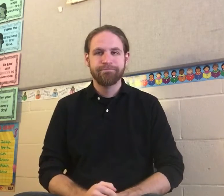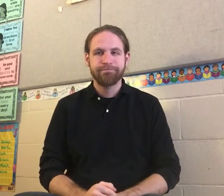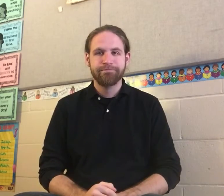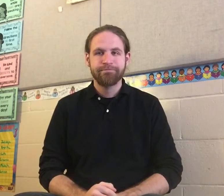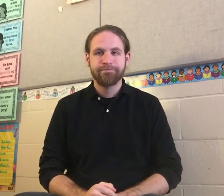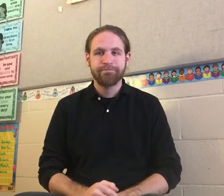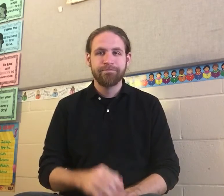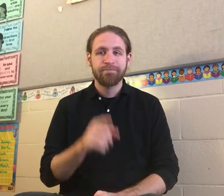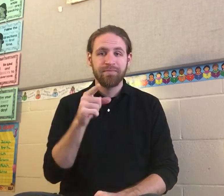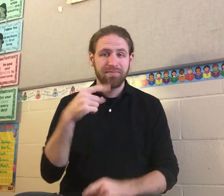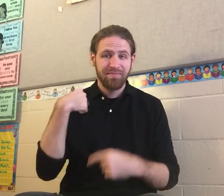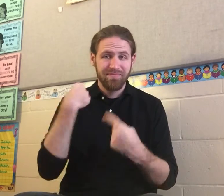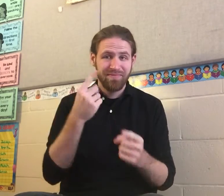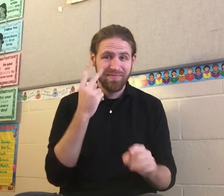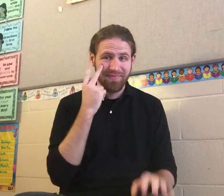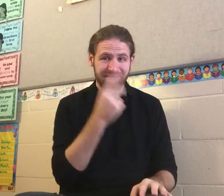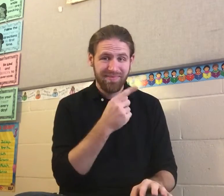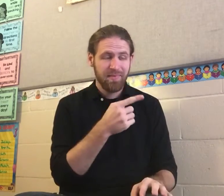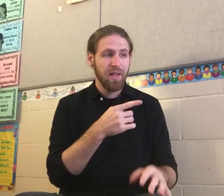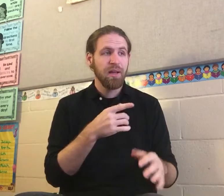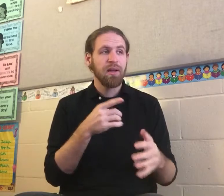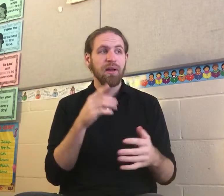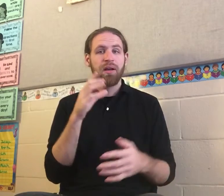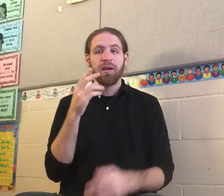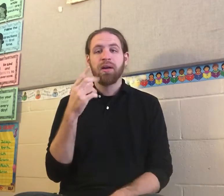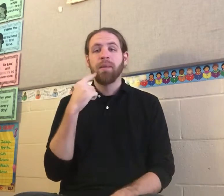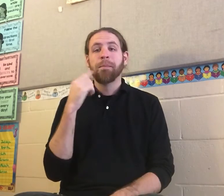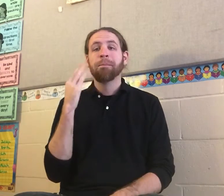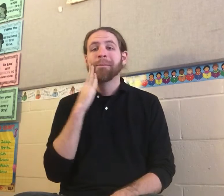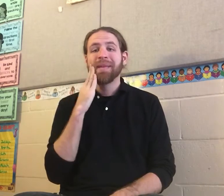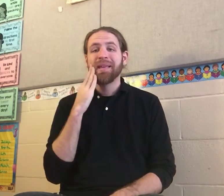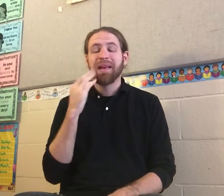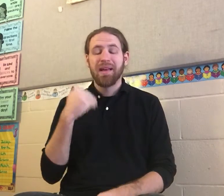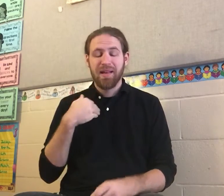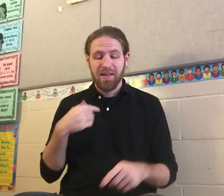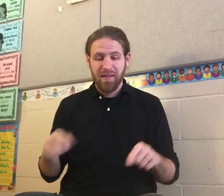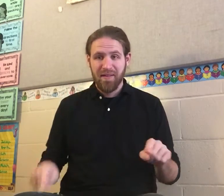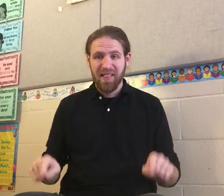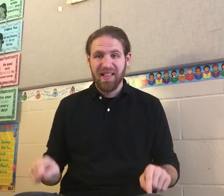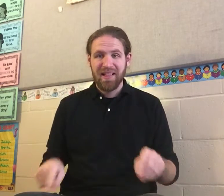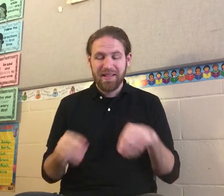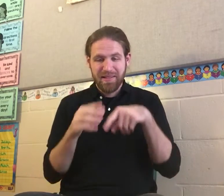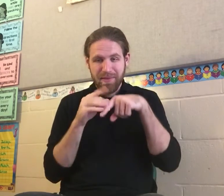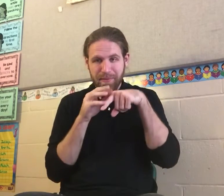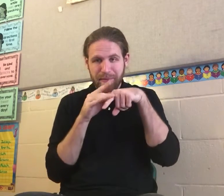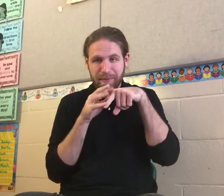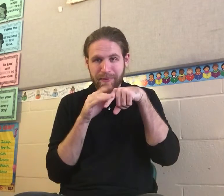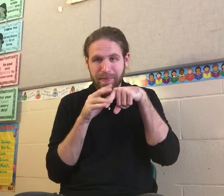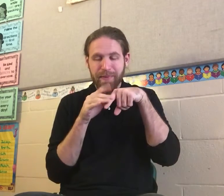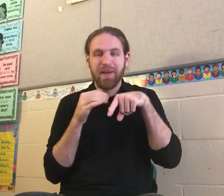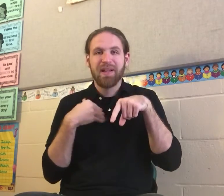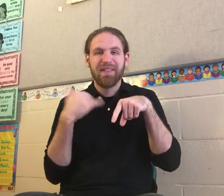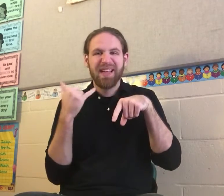Have you ever seen the fuzzy legs of a honeybee covered with yellow clumps of pollen that it carries back to its hive?